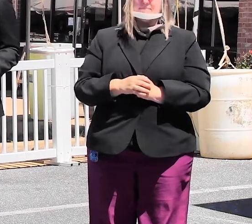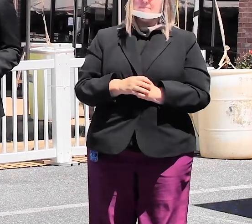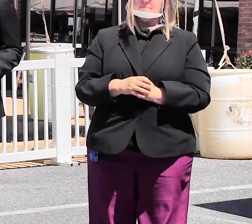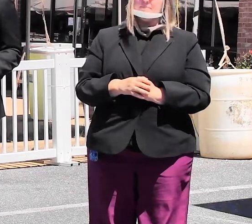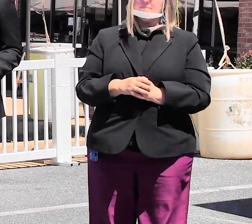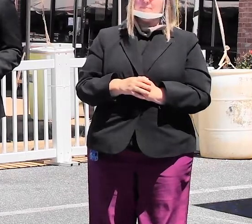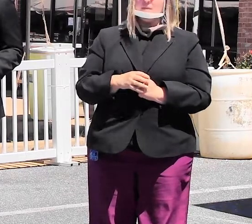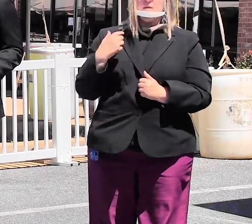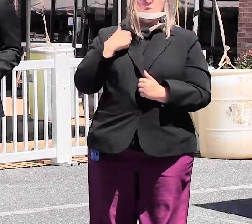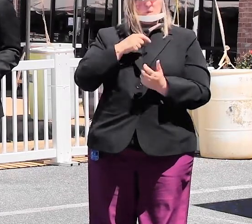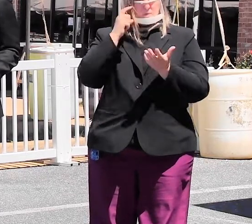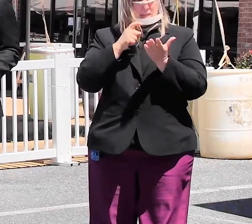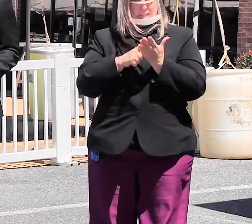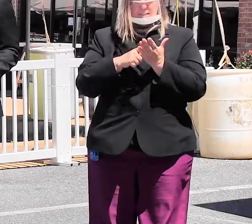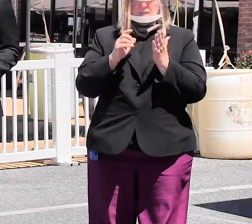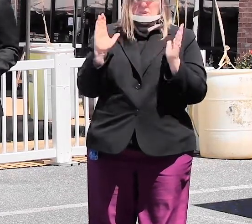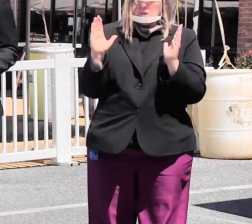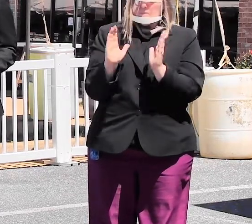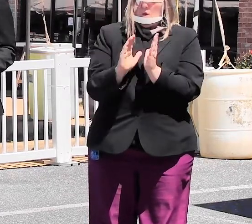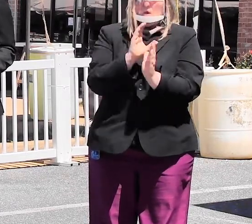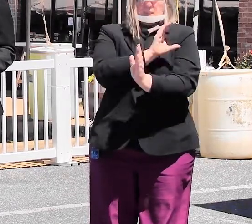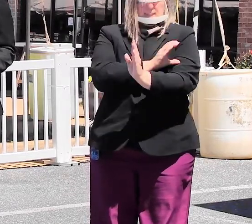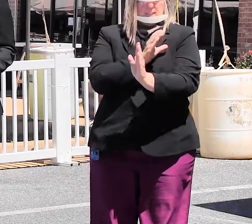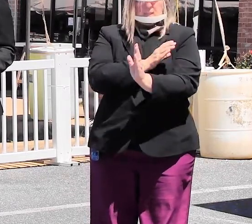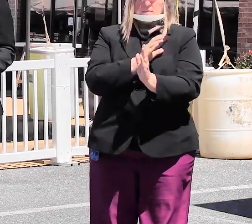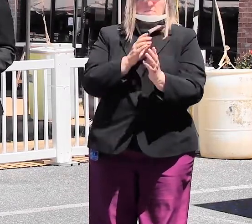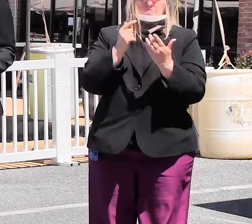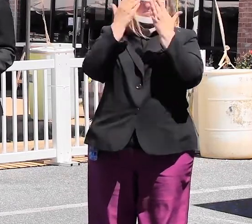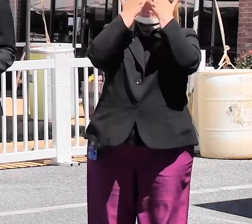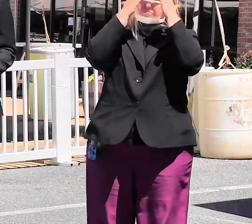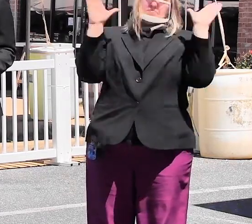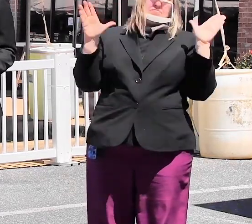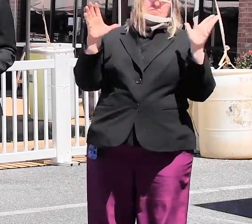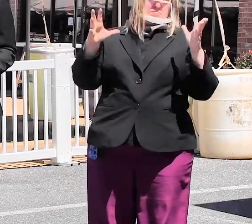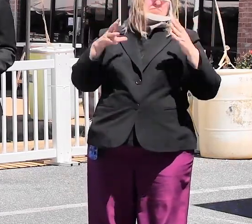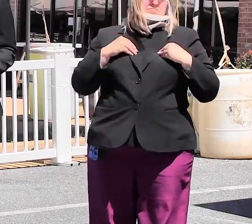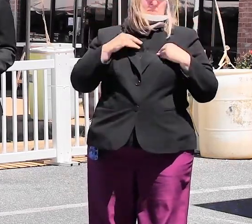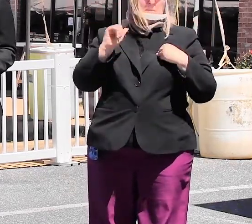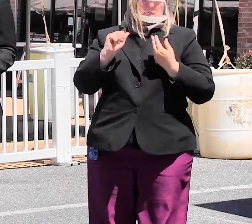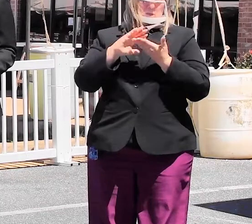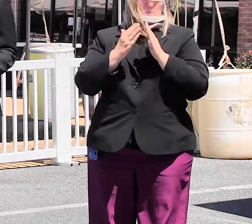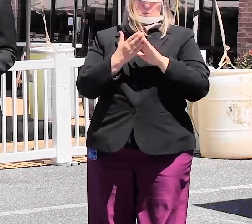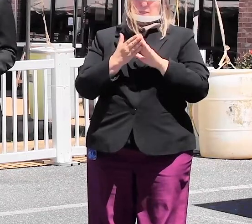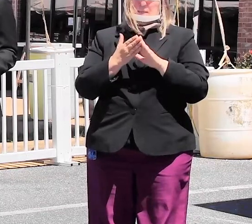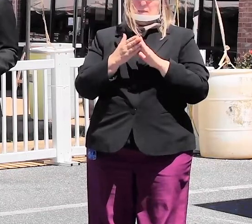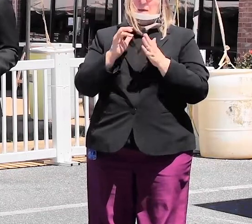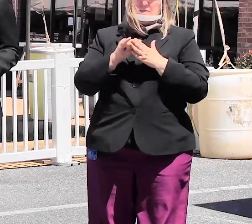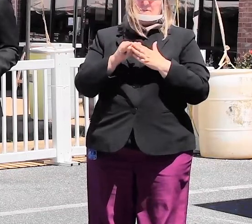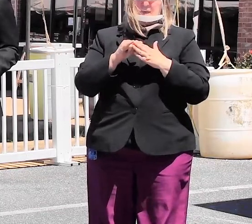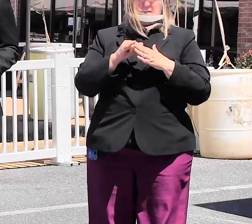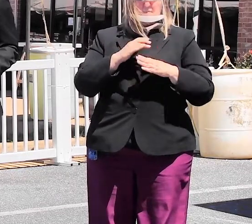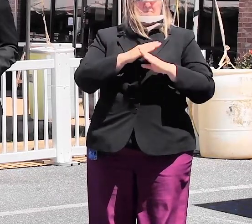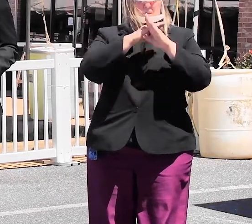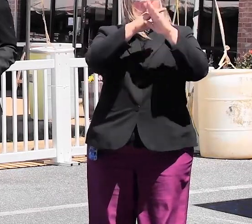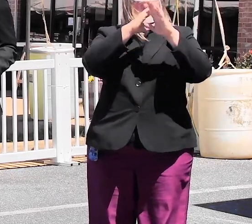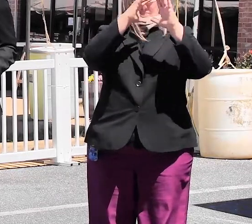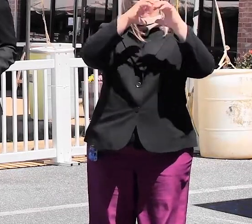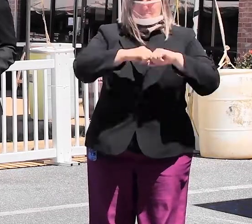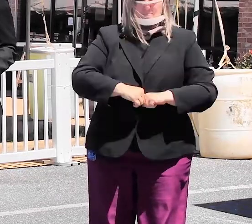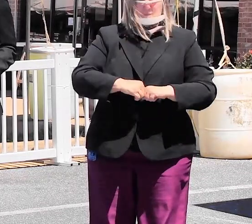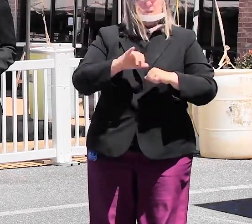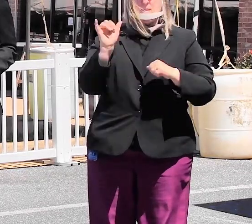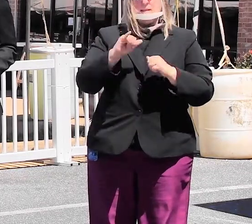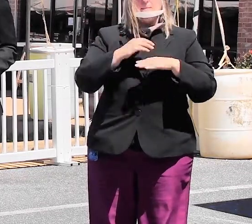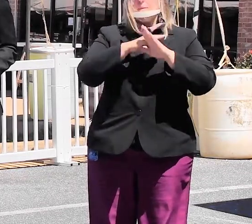We recognize that these smaller clinics were well received by our community. It removed barriers like transportation